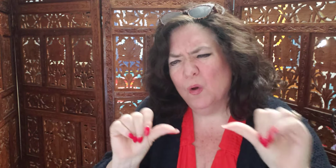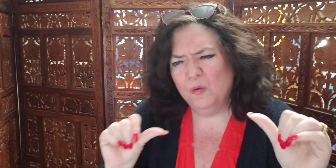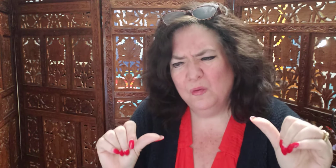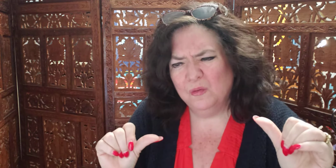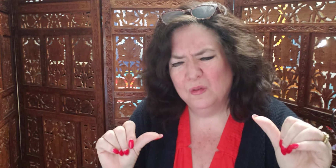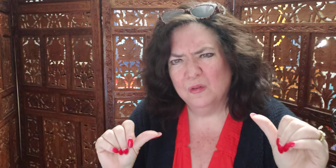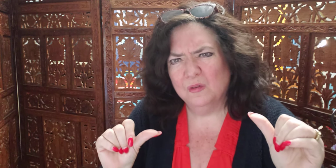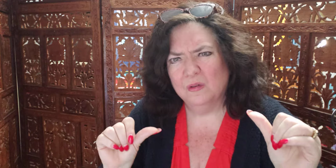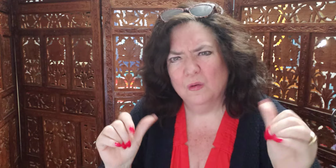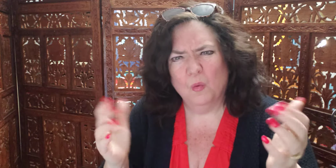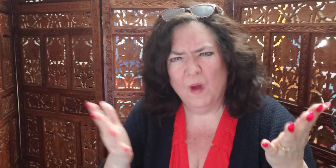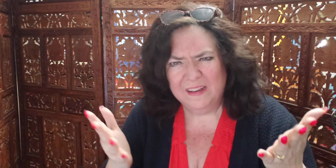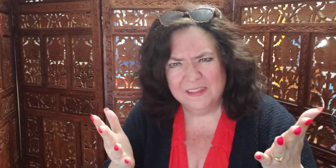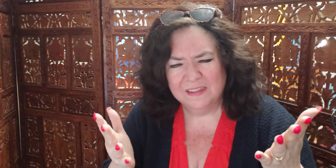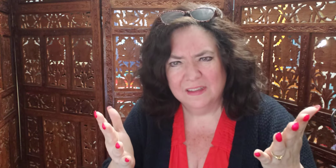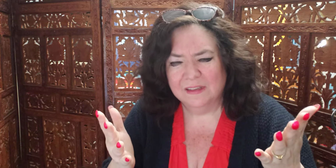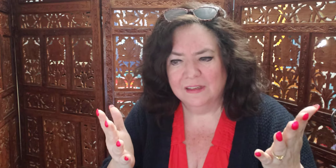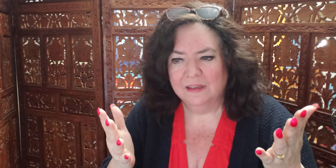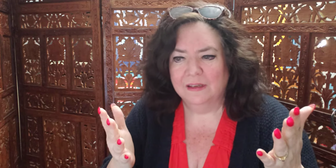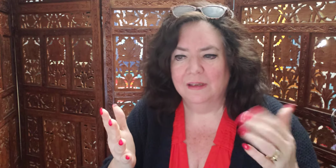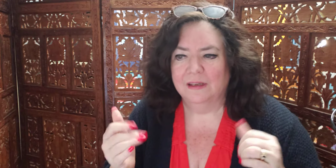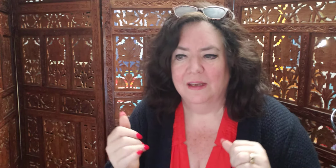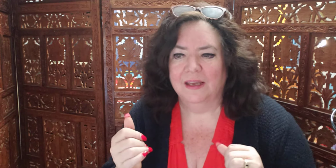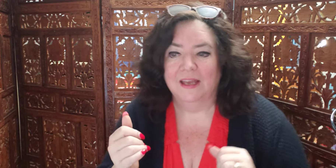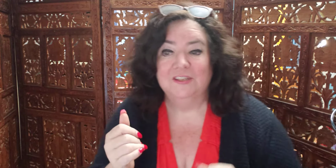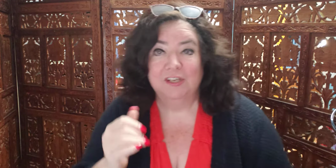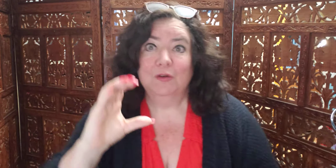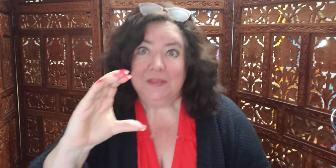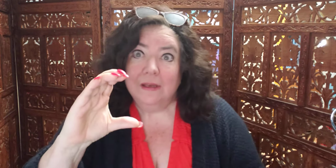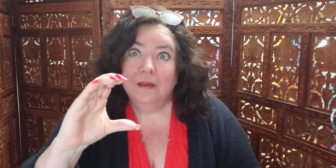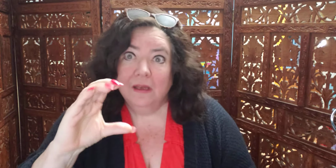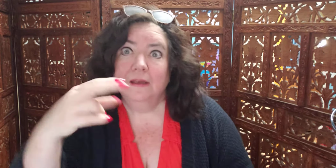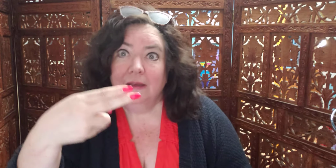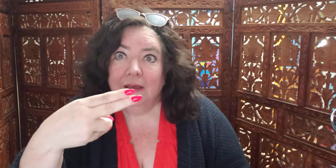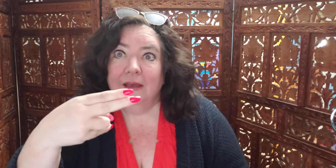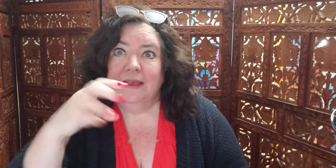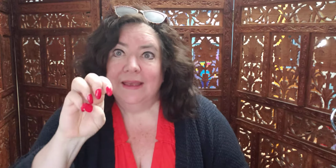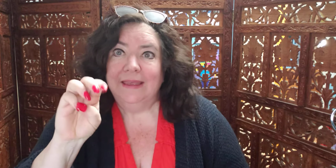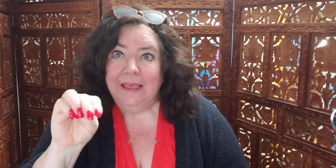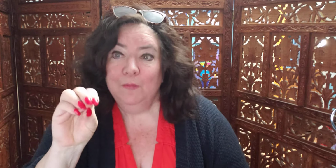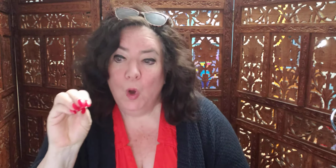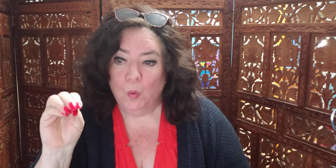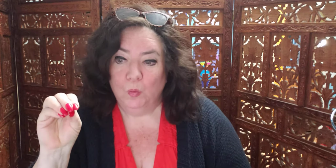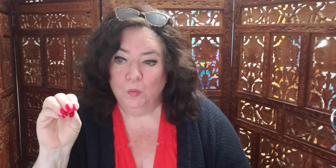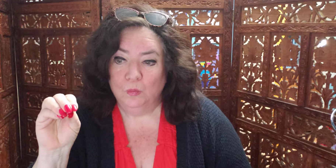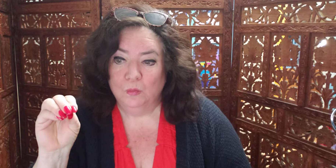chemo, what? And she goes, chemo.